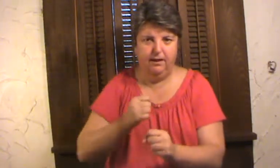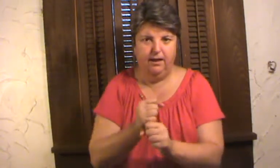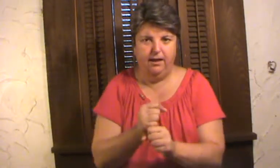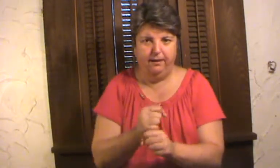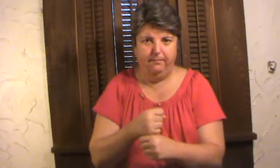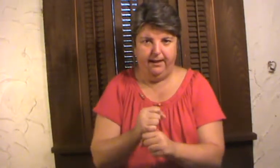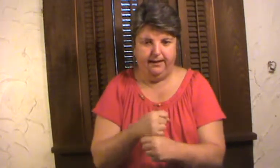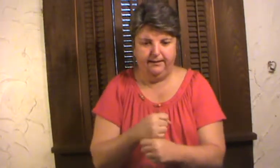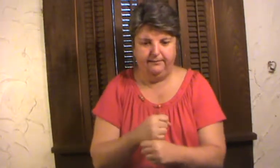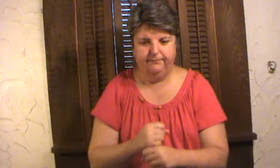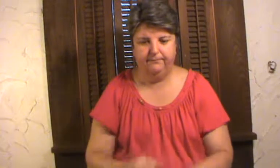make.